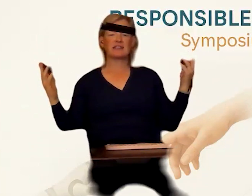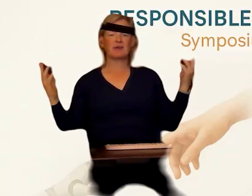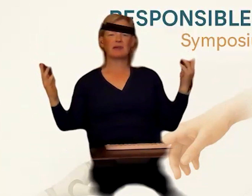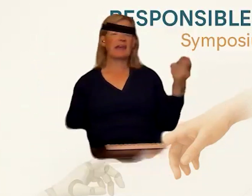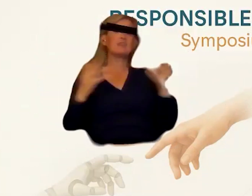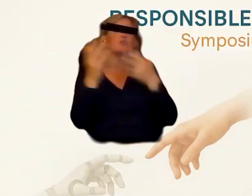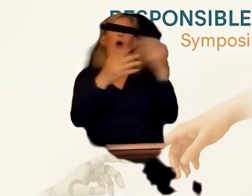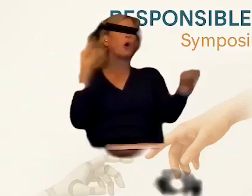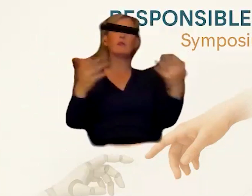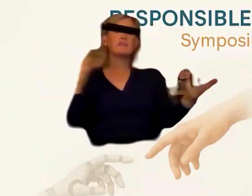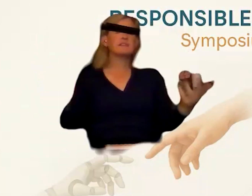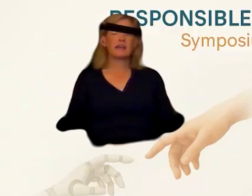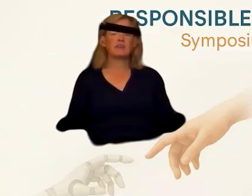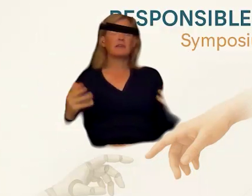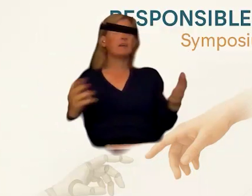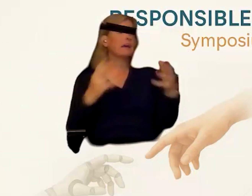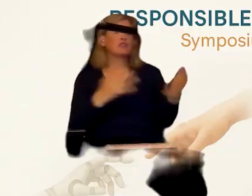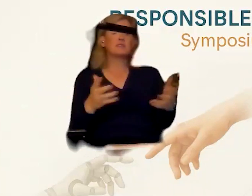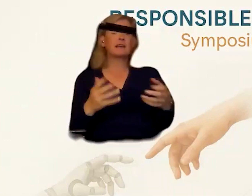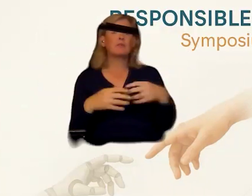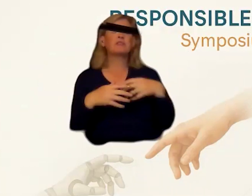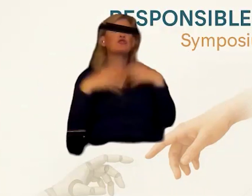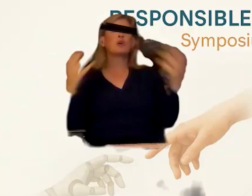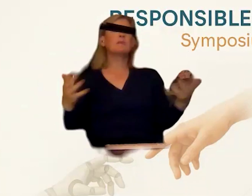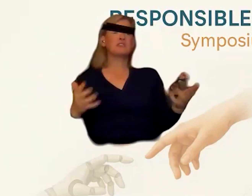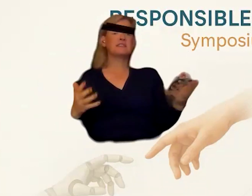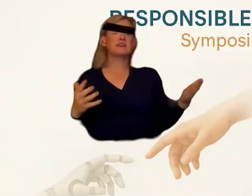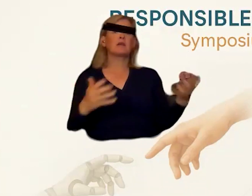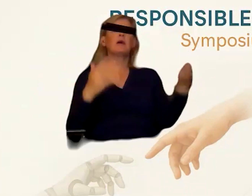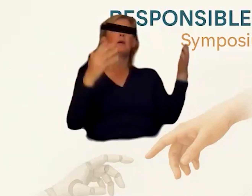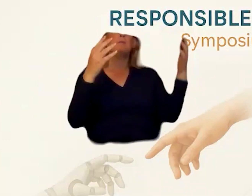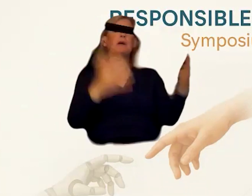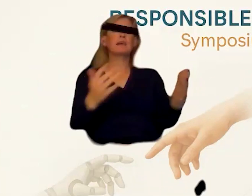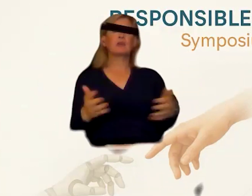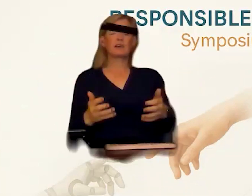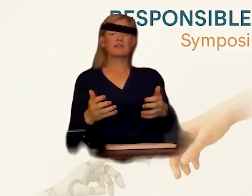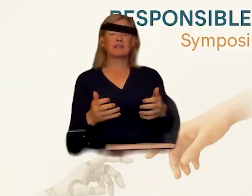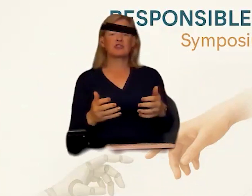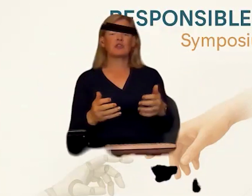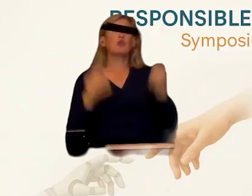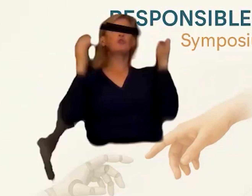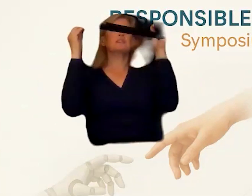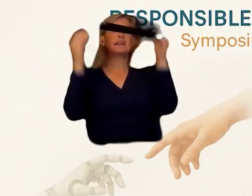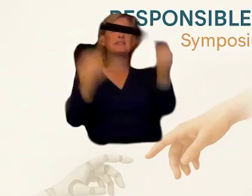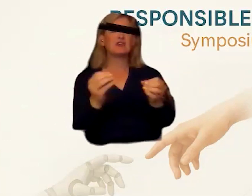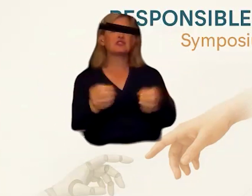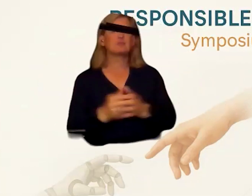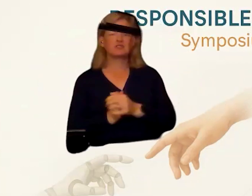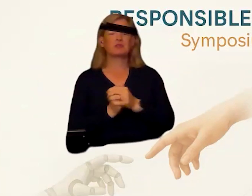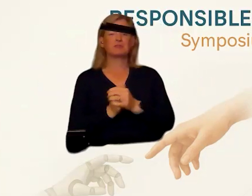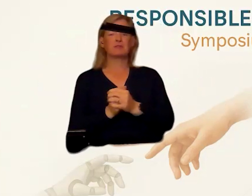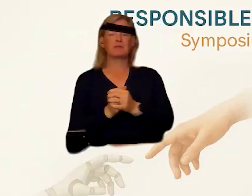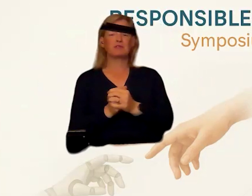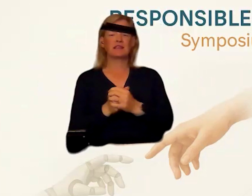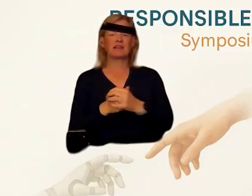conditions at any time. We can't do all of this standard stuff. It turns out it would be so much easier building an organization whose intention